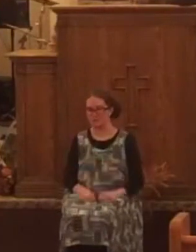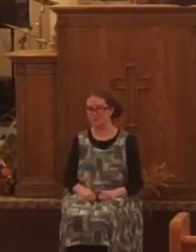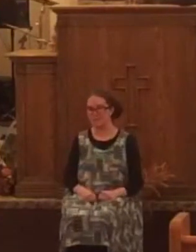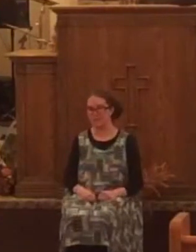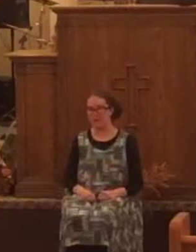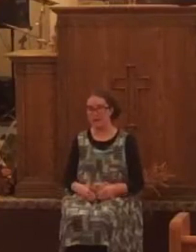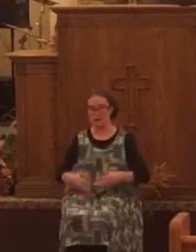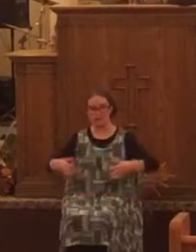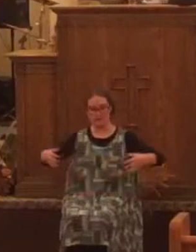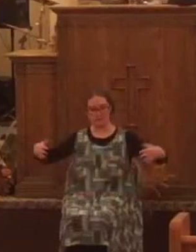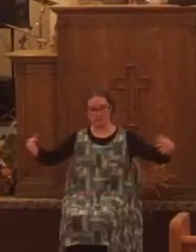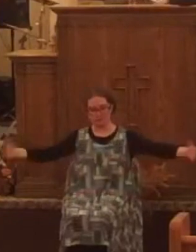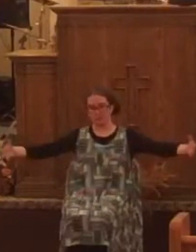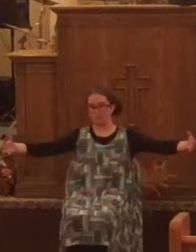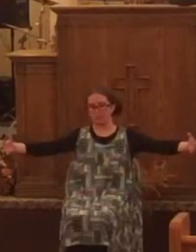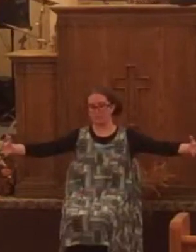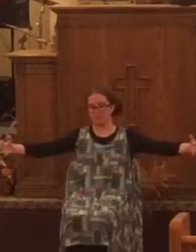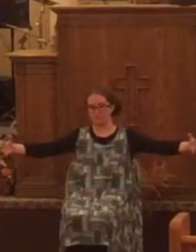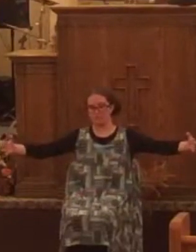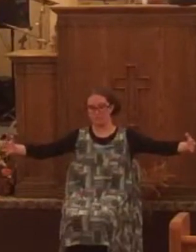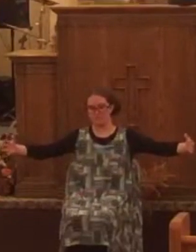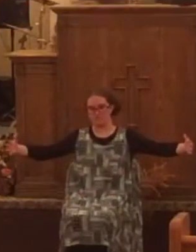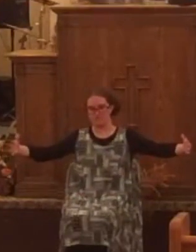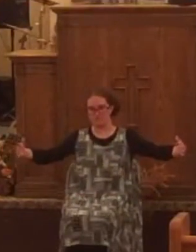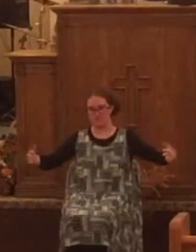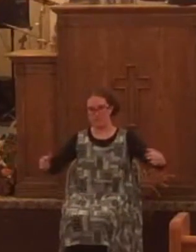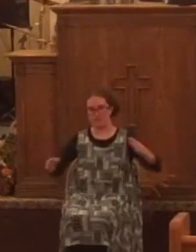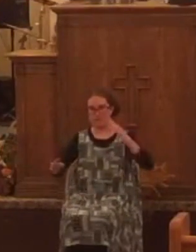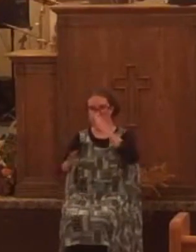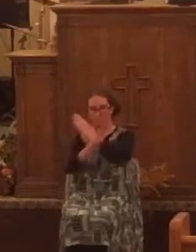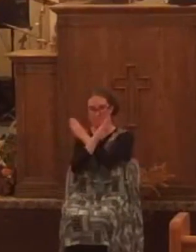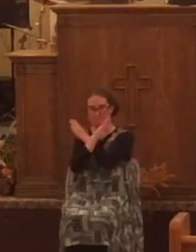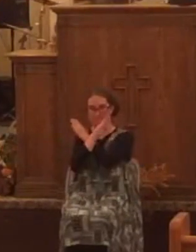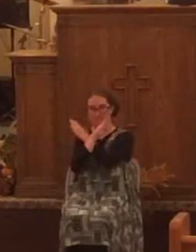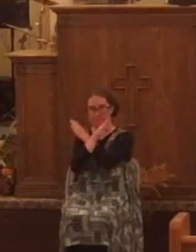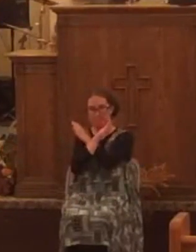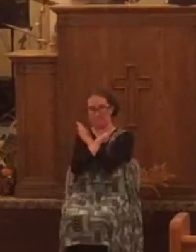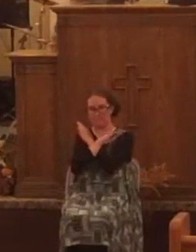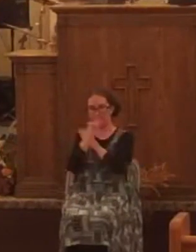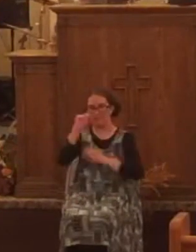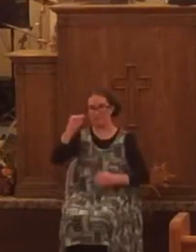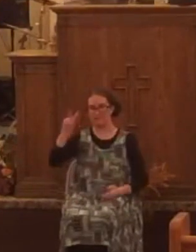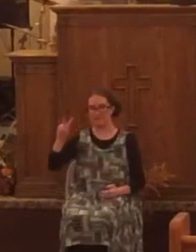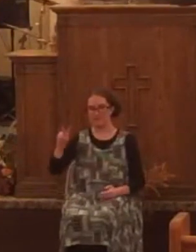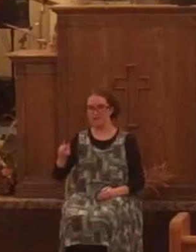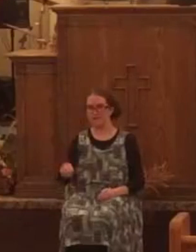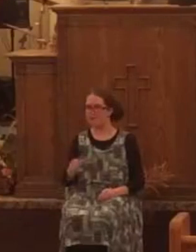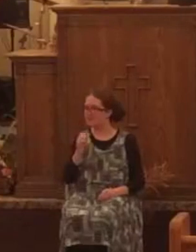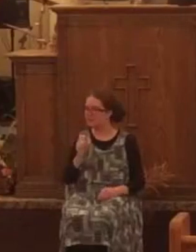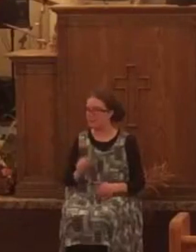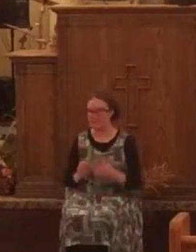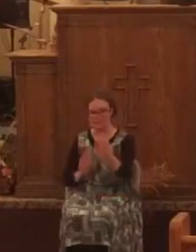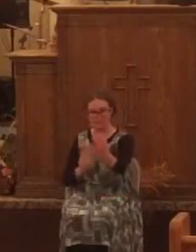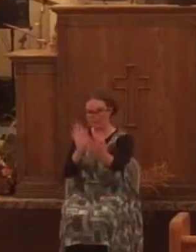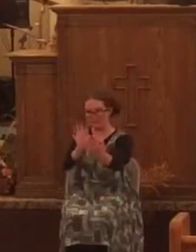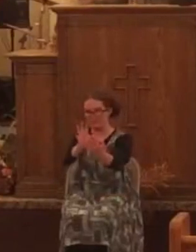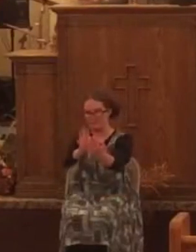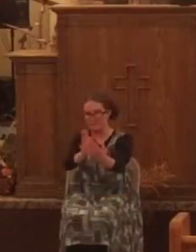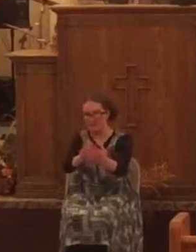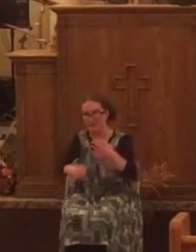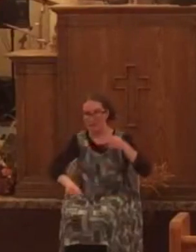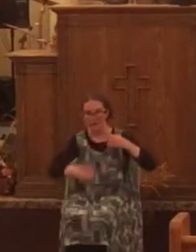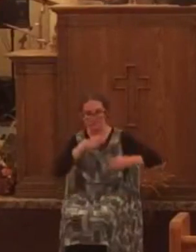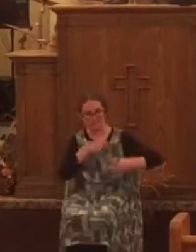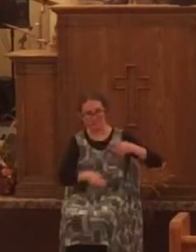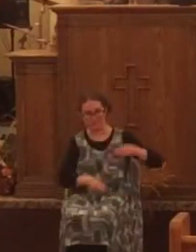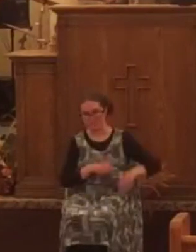He was big. And so he would block the TV. And man, so she couldn't get to it. And then the fight was